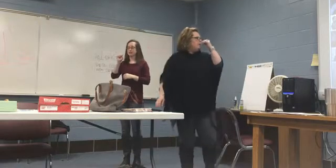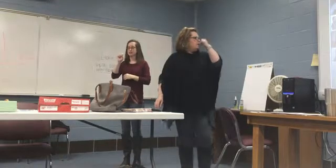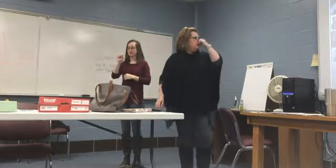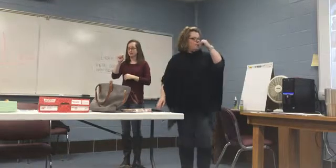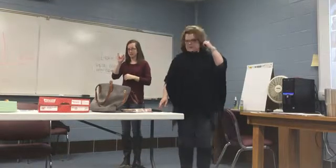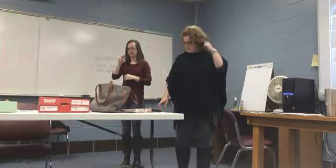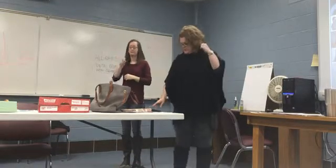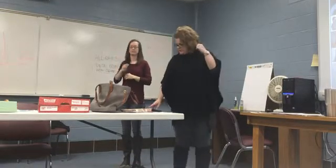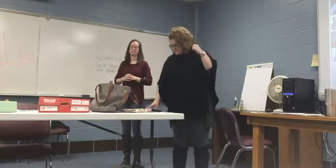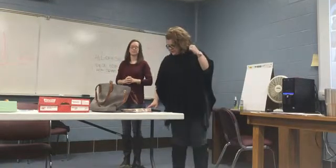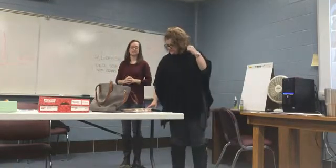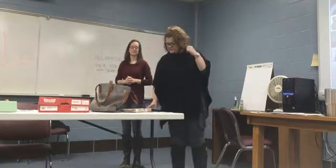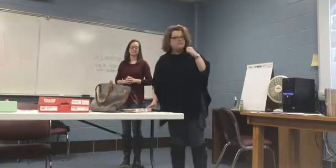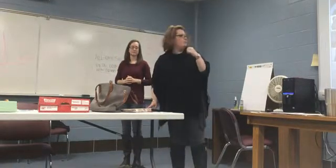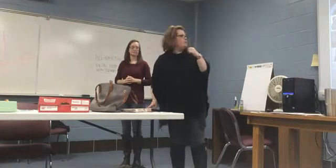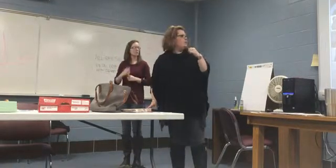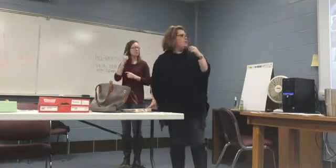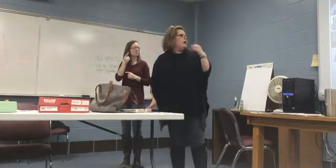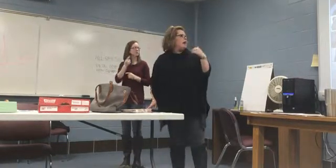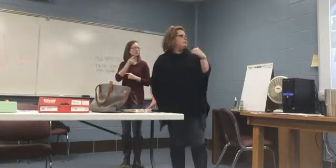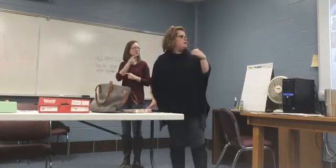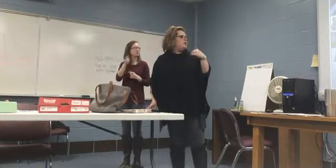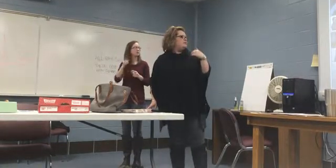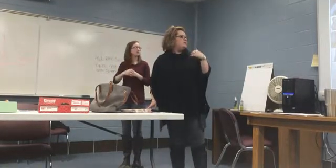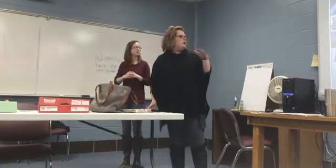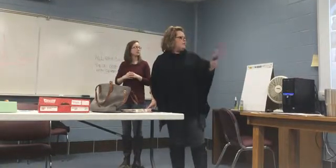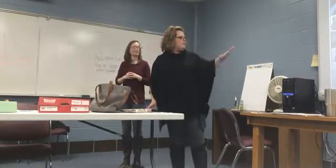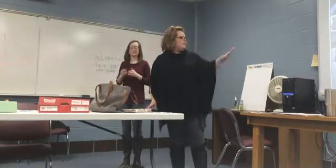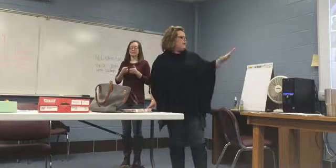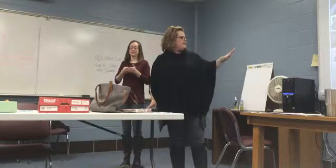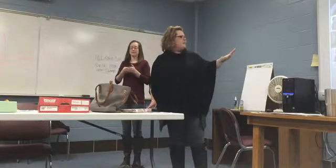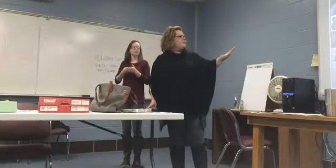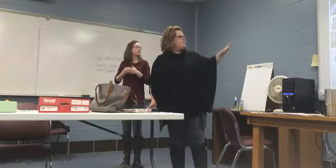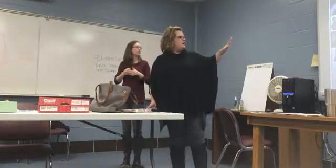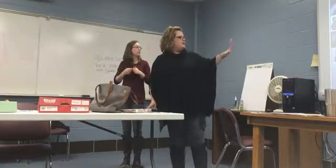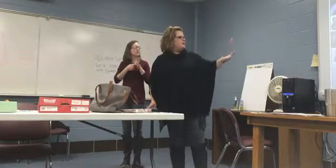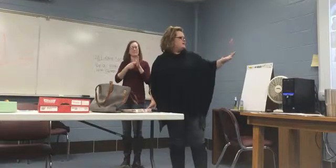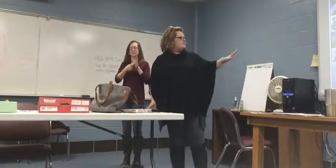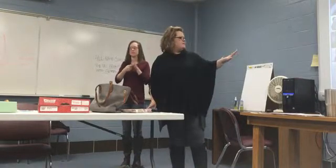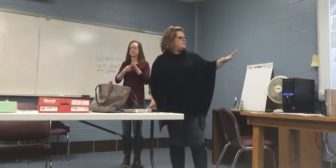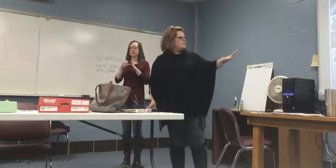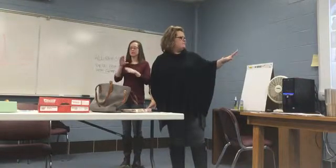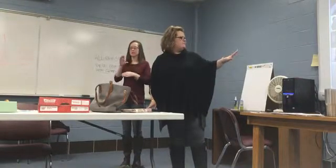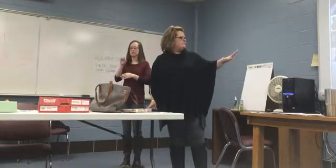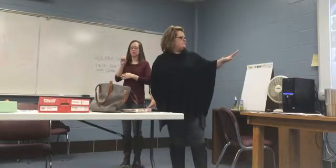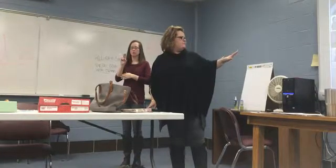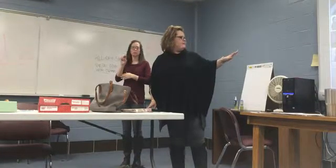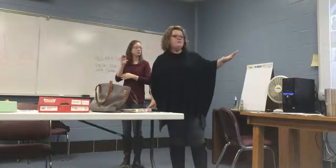to think what I want to tell you on this one. We're going to go. I have to be honest for this. Oh, I gave that example for couching and nesting. I knew I had